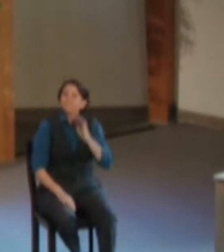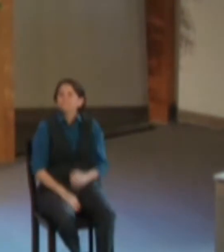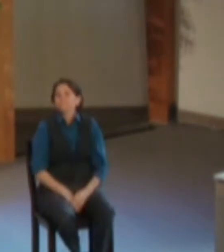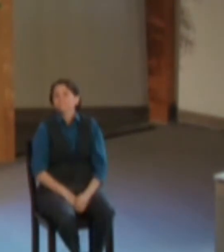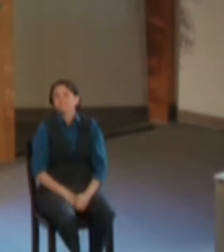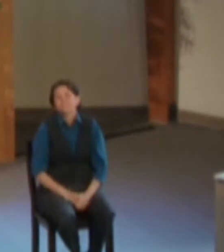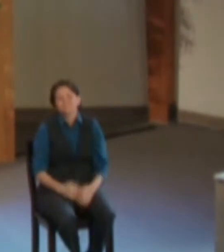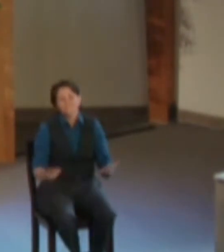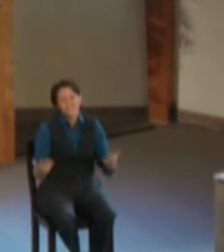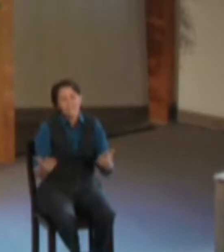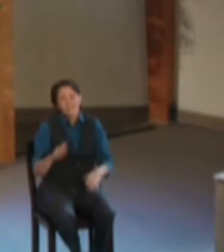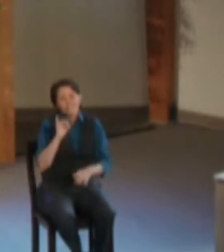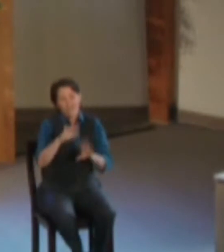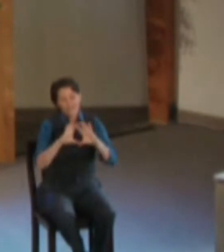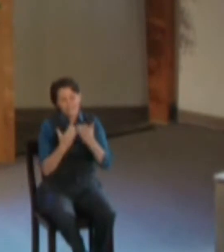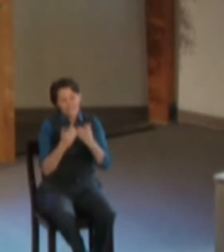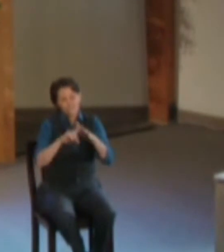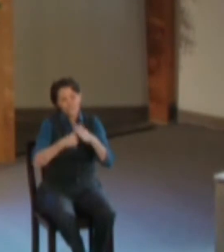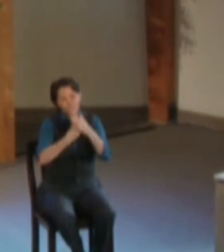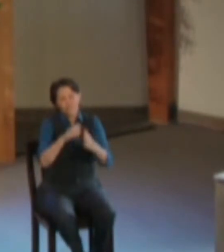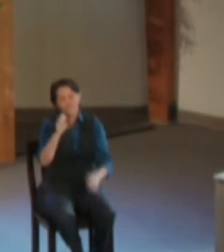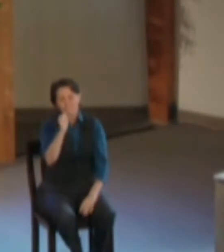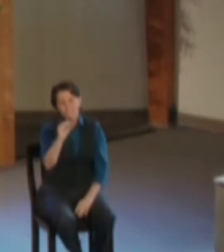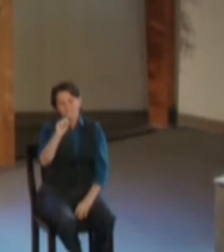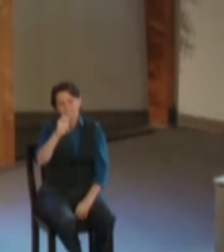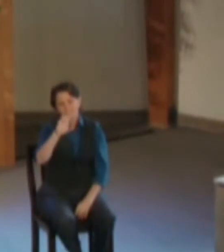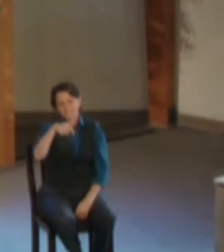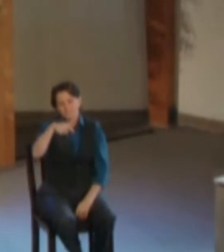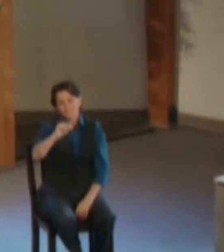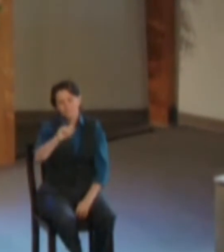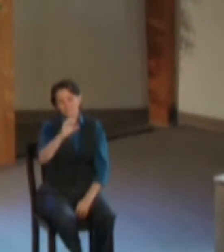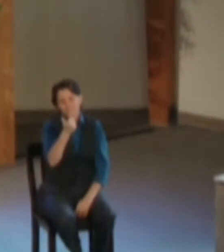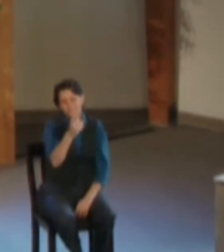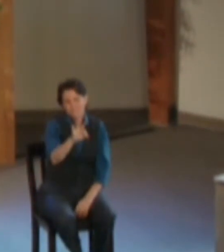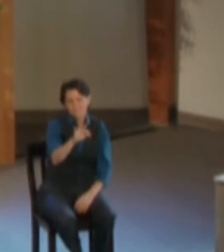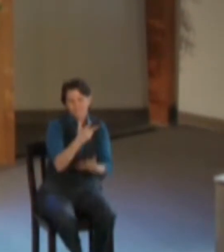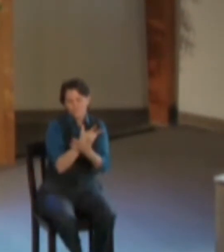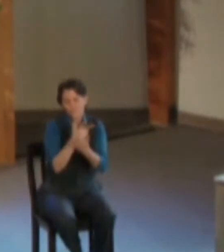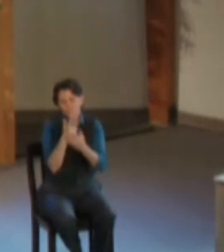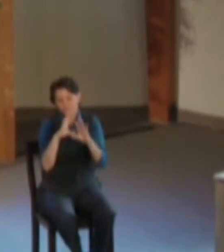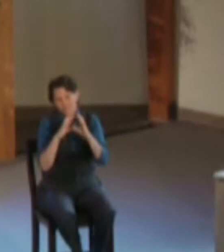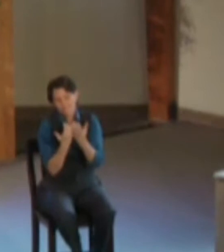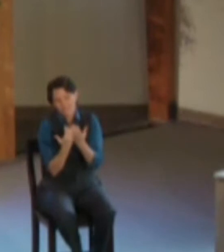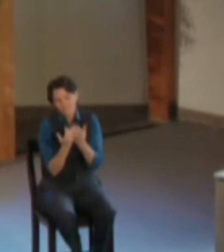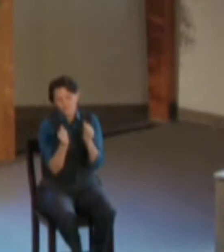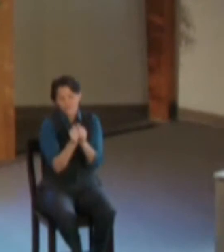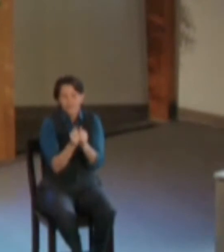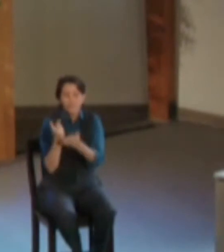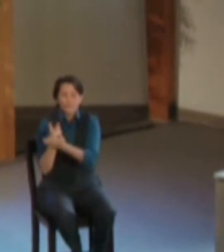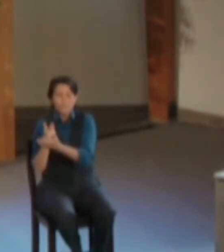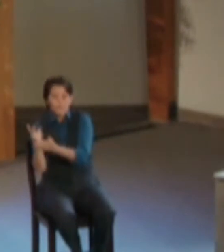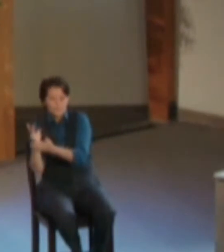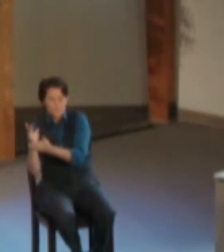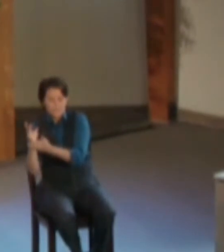That class is starting on September 19th. It's a 3-week class with 2 weeks of